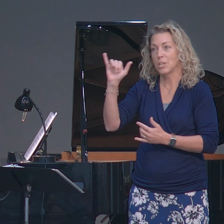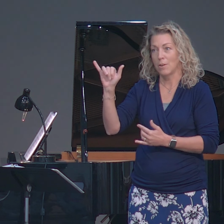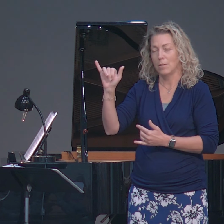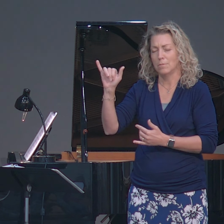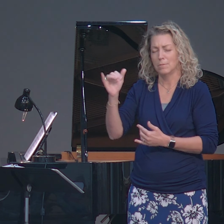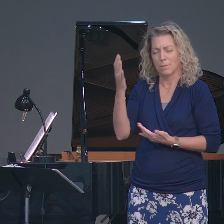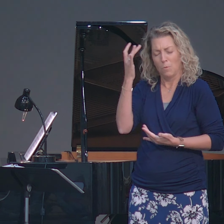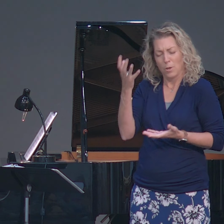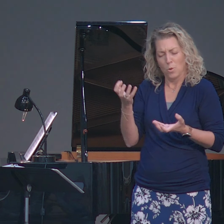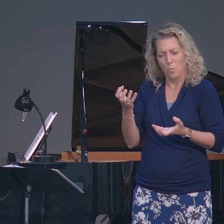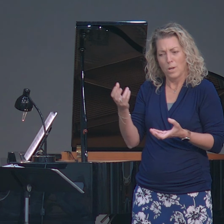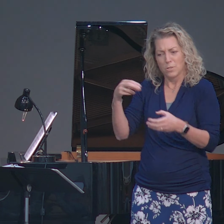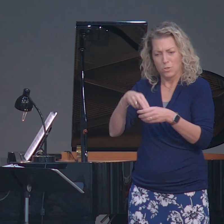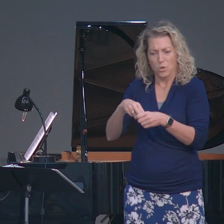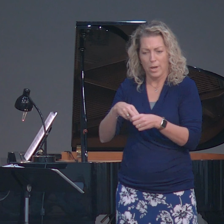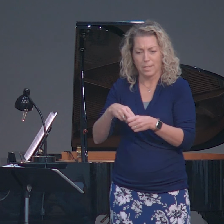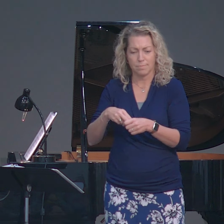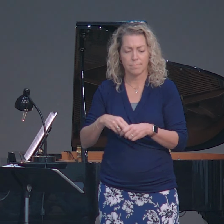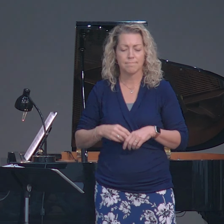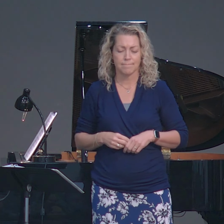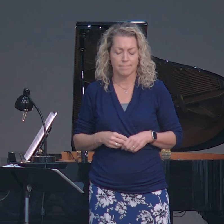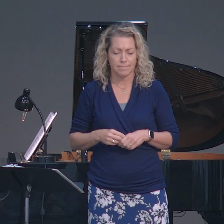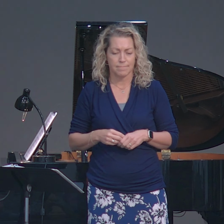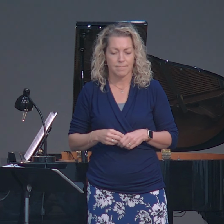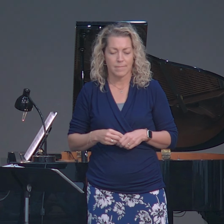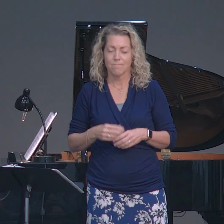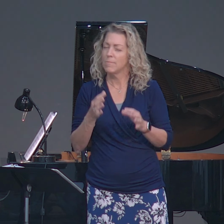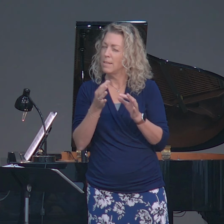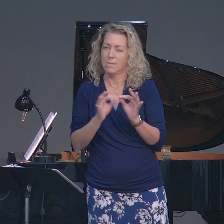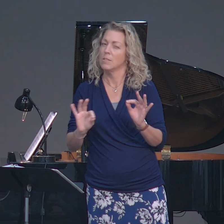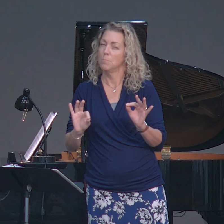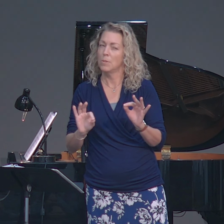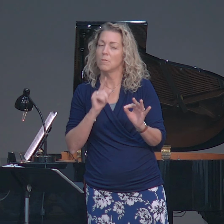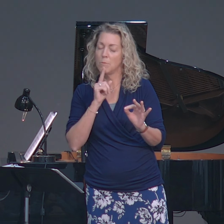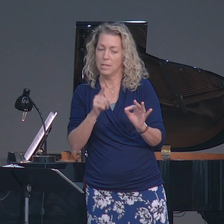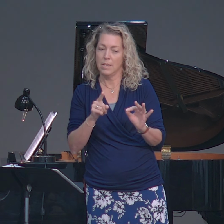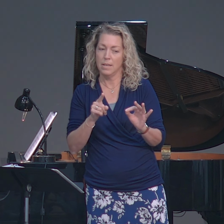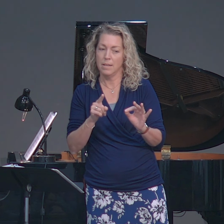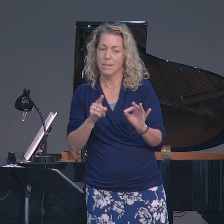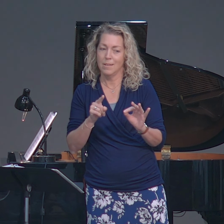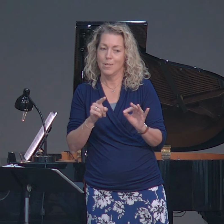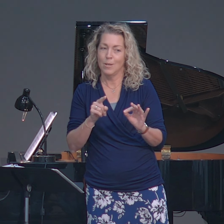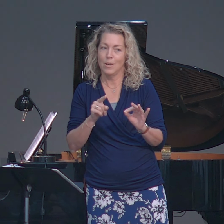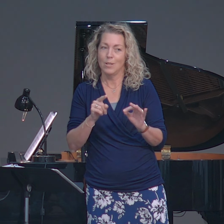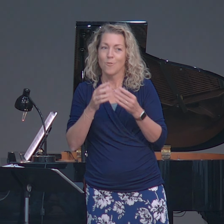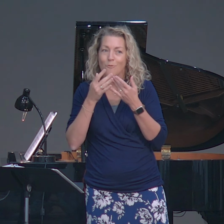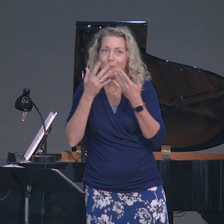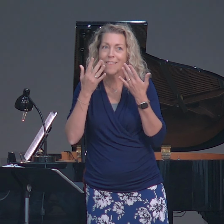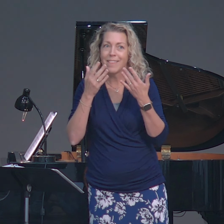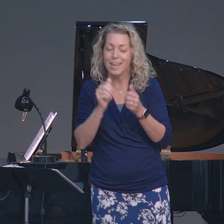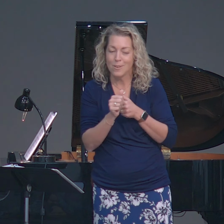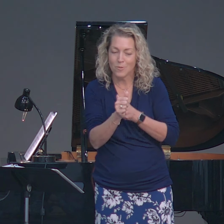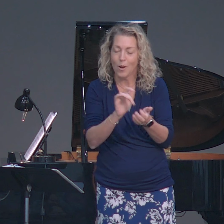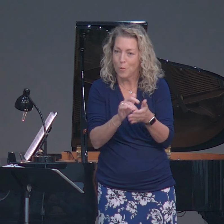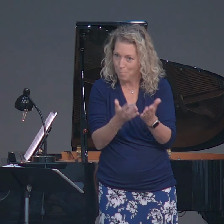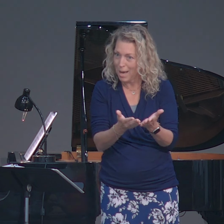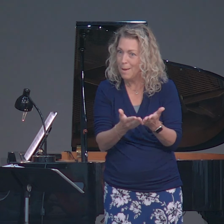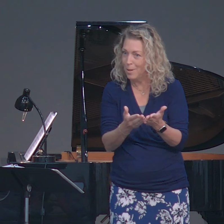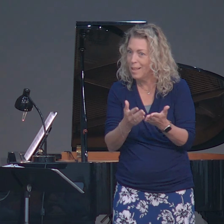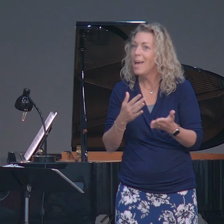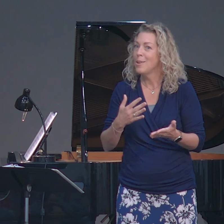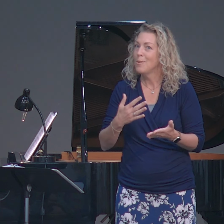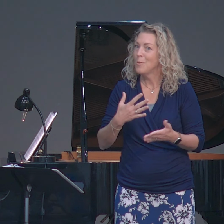join Countryside? It's very simple. It's friendly, it's biblical, and we